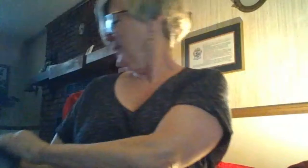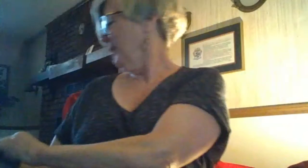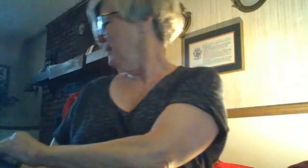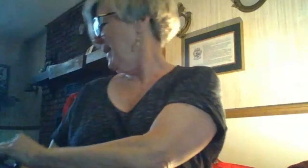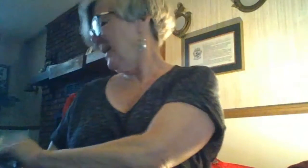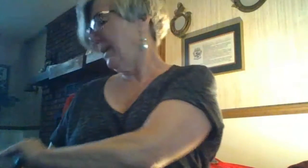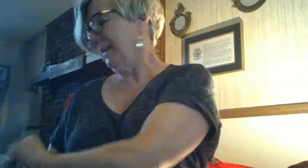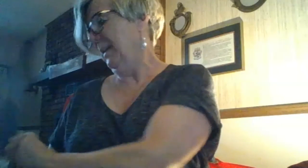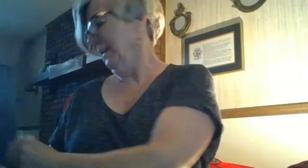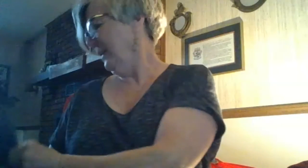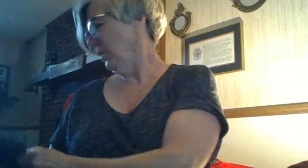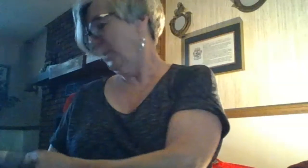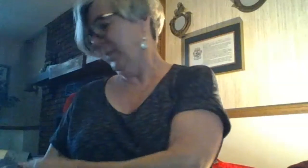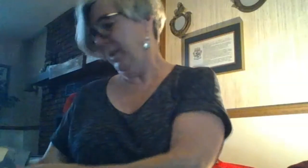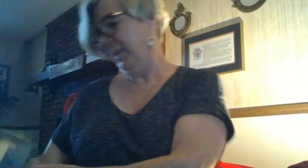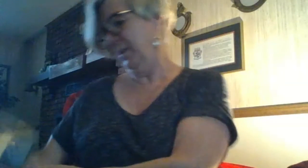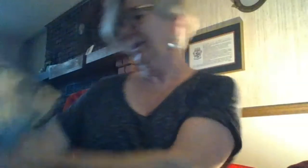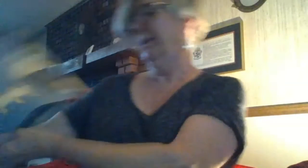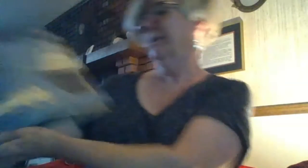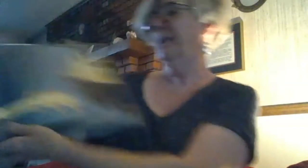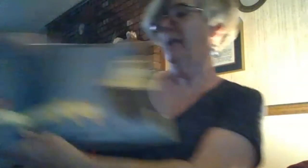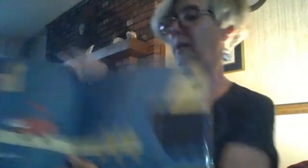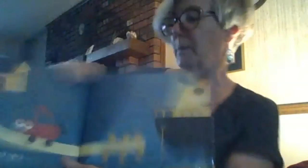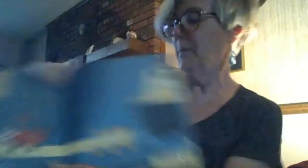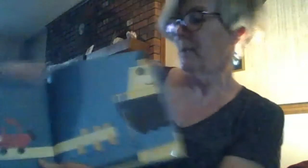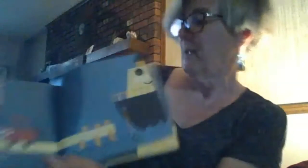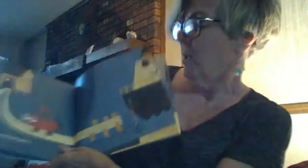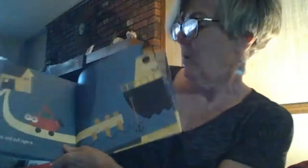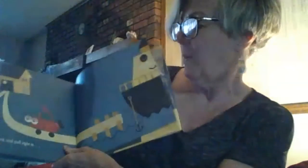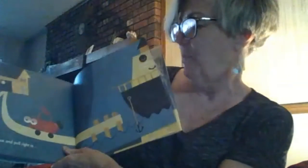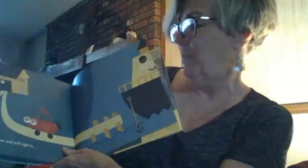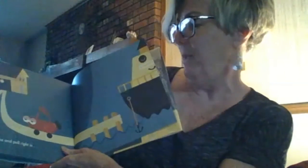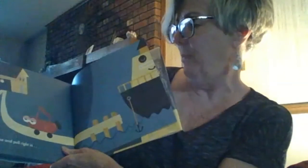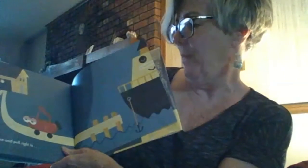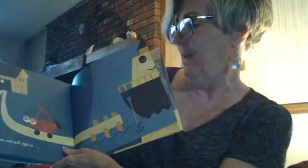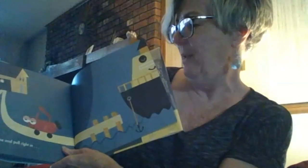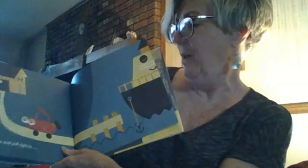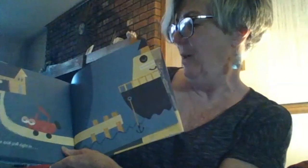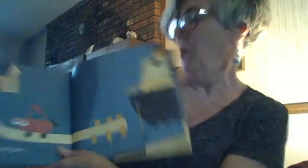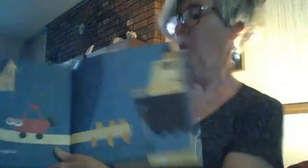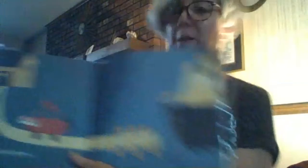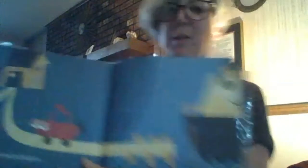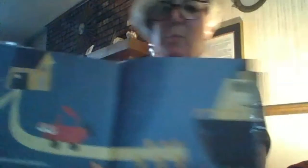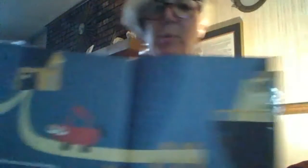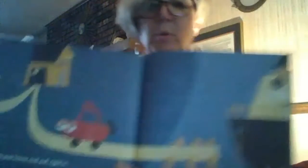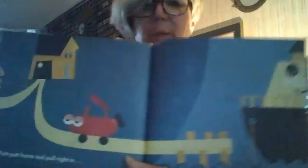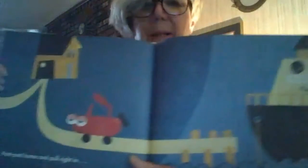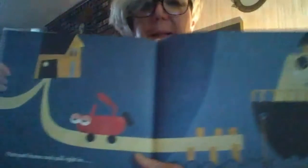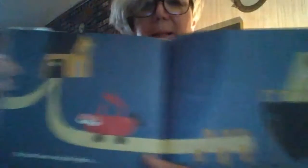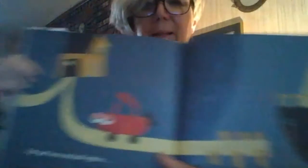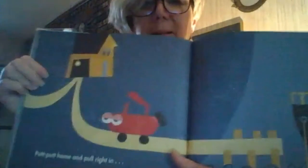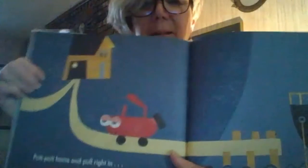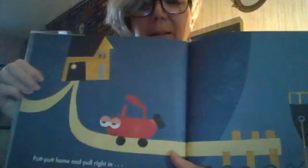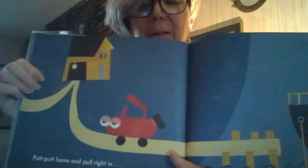Are they going to make it? I hope so. Here he comes. Putt, putt, home. Pull